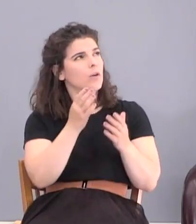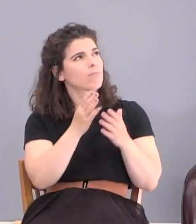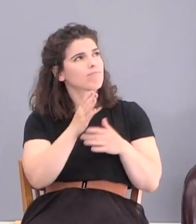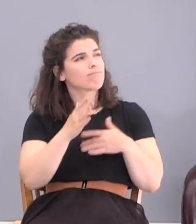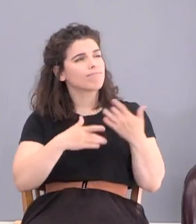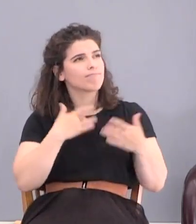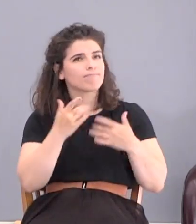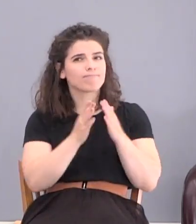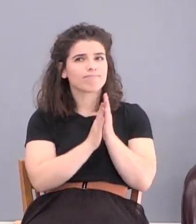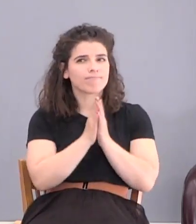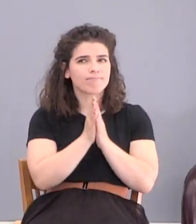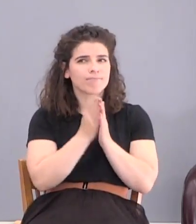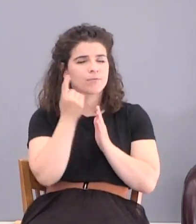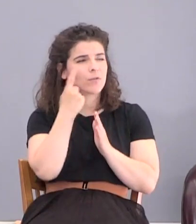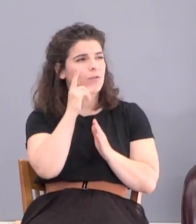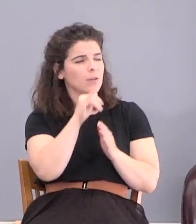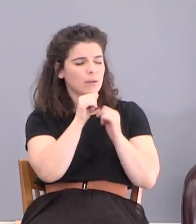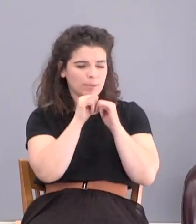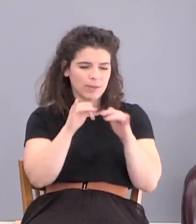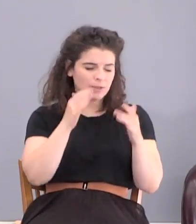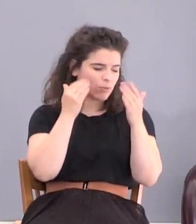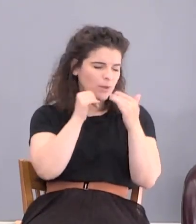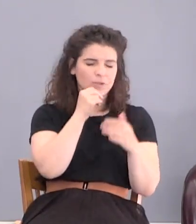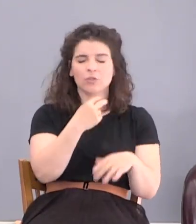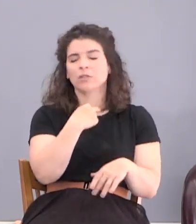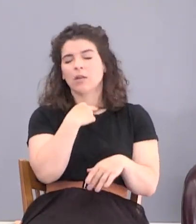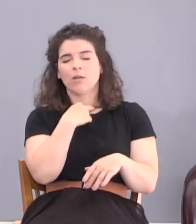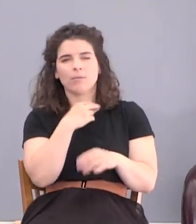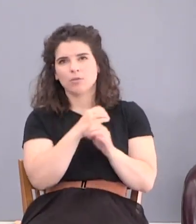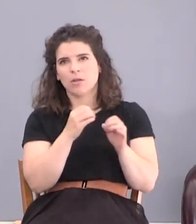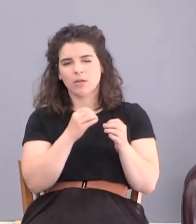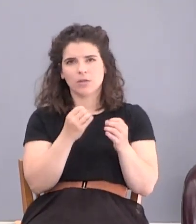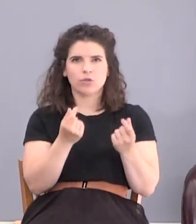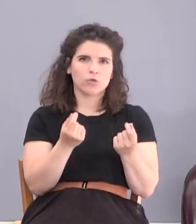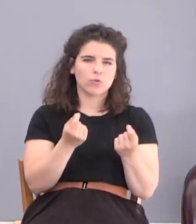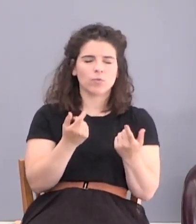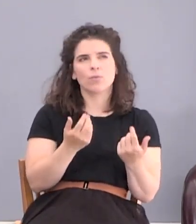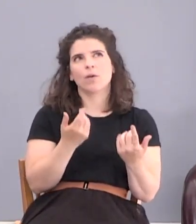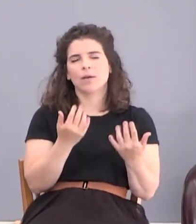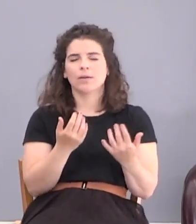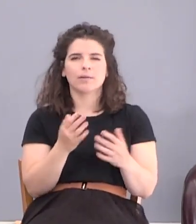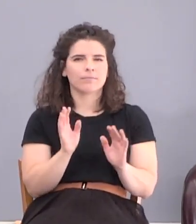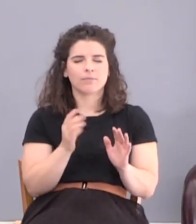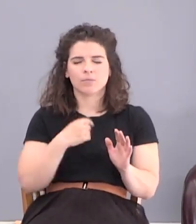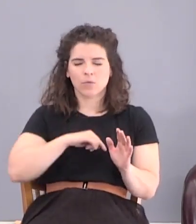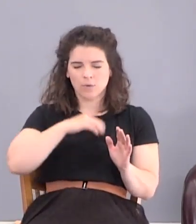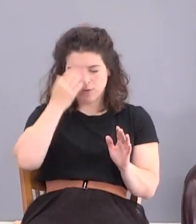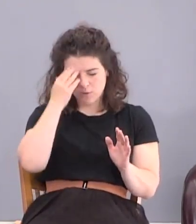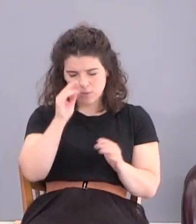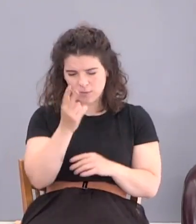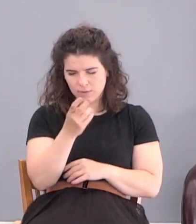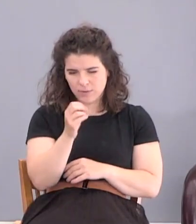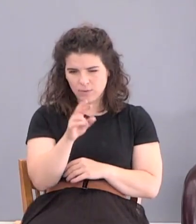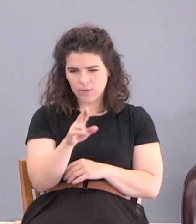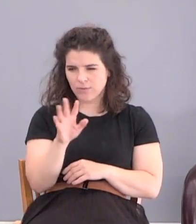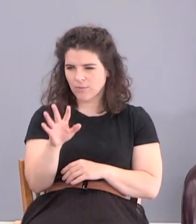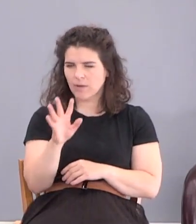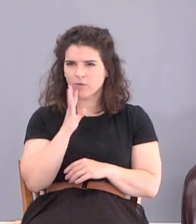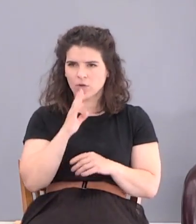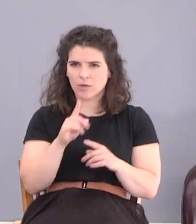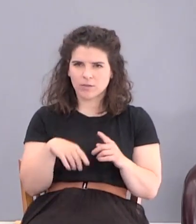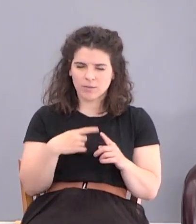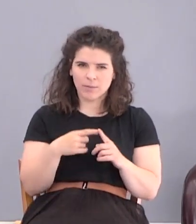blessed hope. Now, we aren't just stuck here because there's not anything for us to do when we're waiting for something. We know in 2 Corinthians 5, it talks